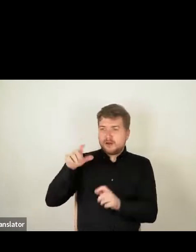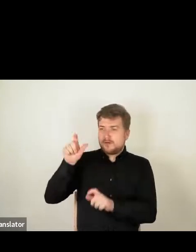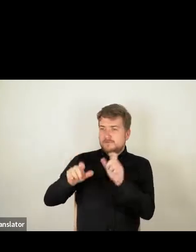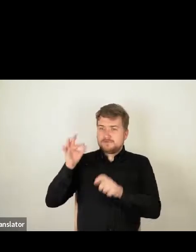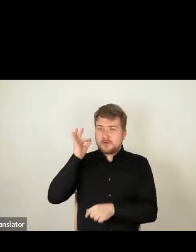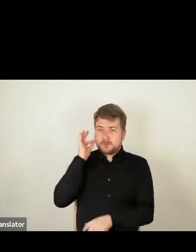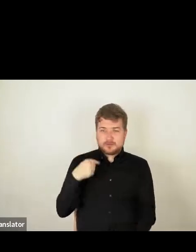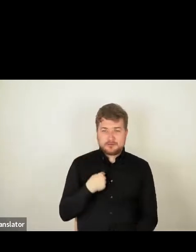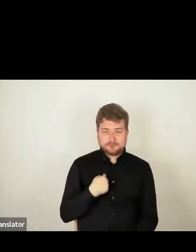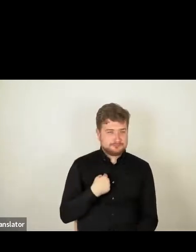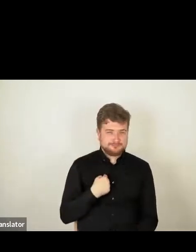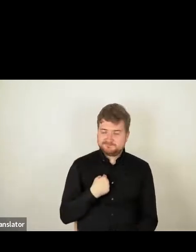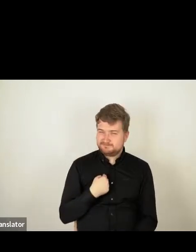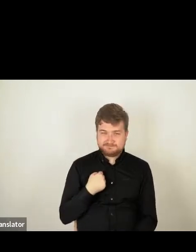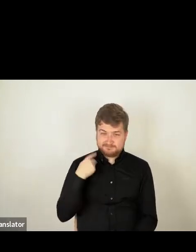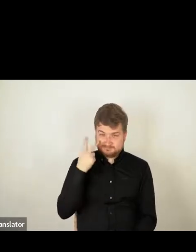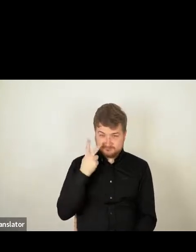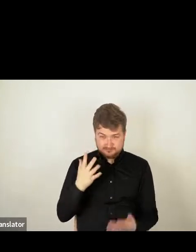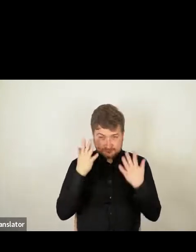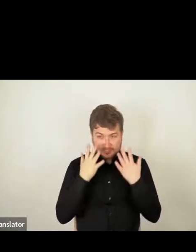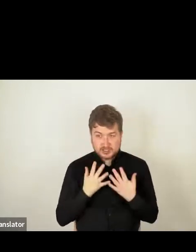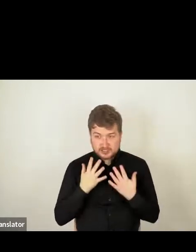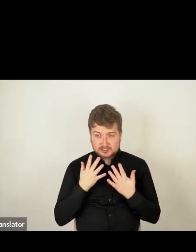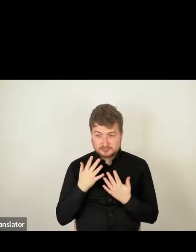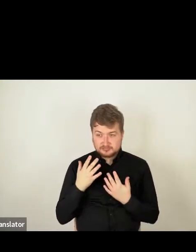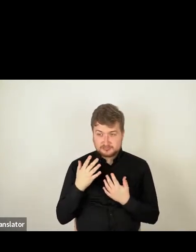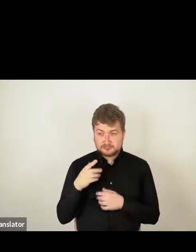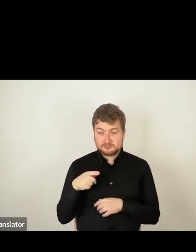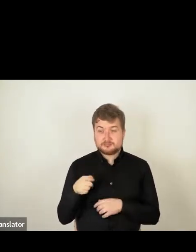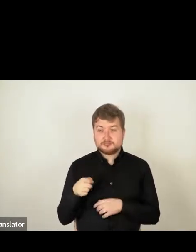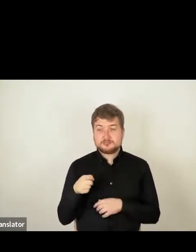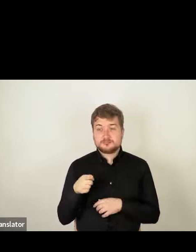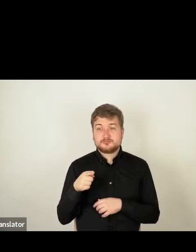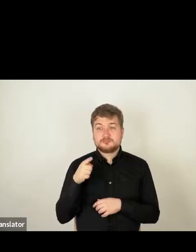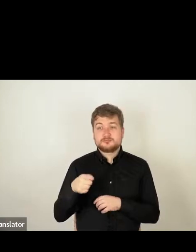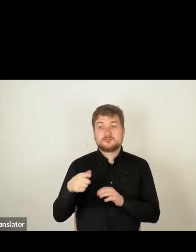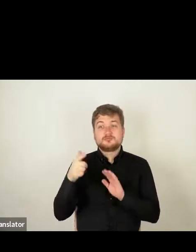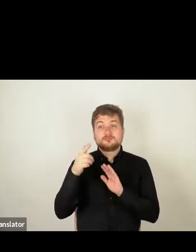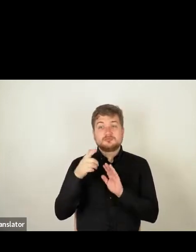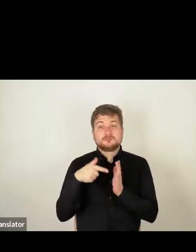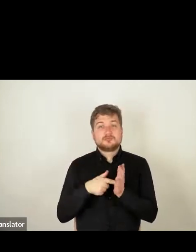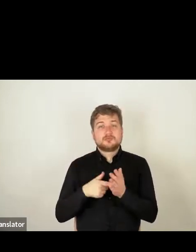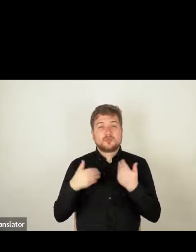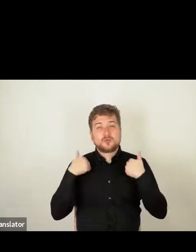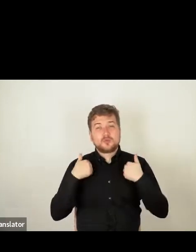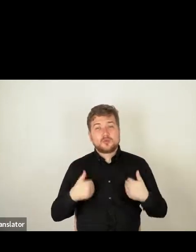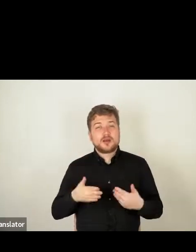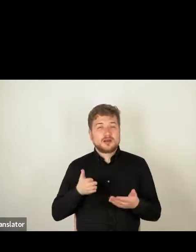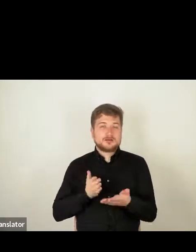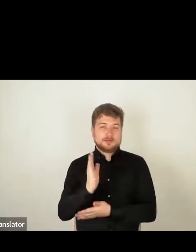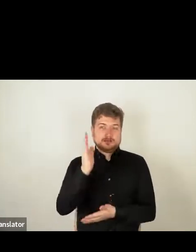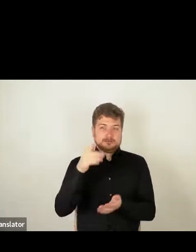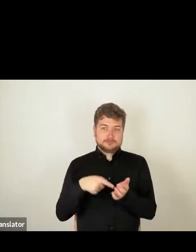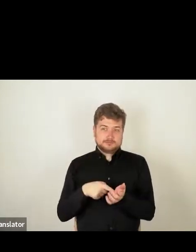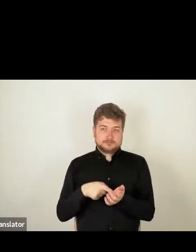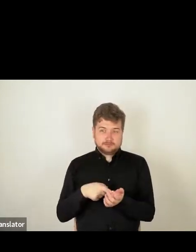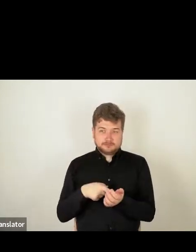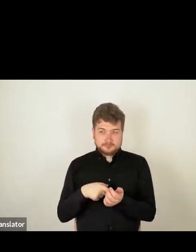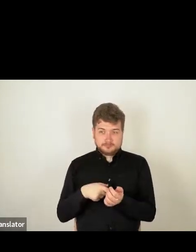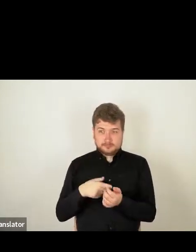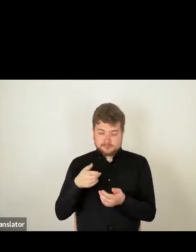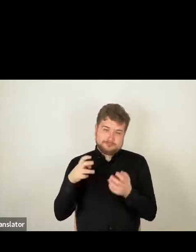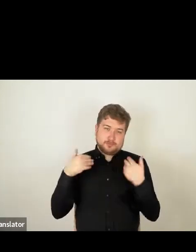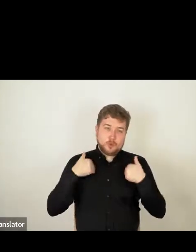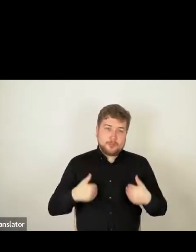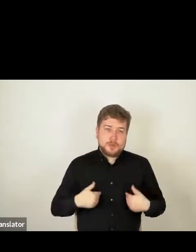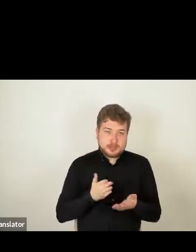Then in 1995, we finally decided that women's rights were human rights. I think that that was something that is shocking and should be shocking to all of us.